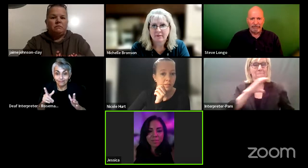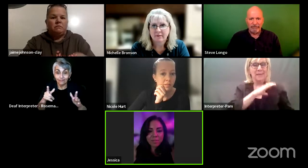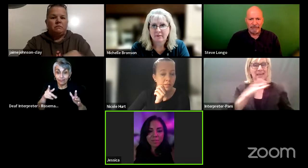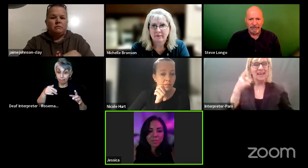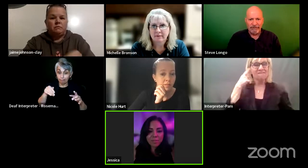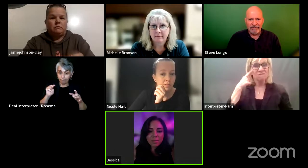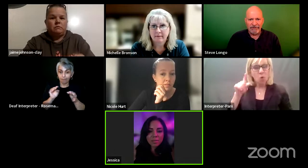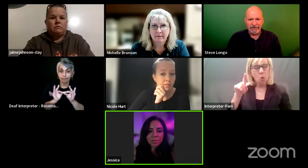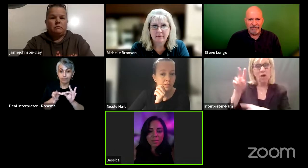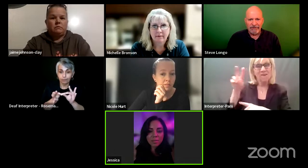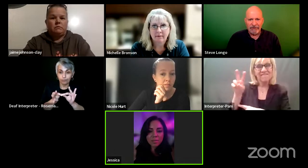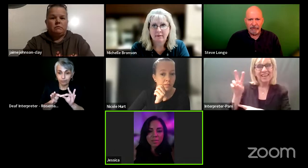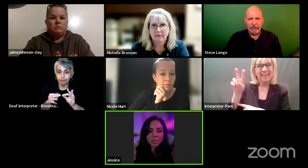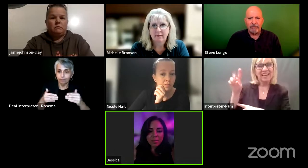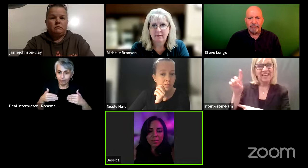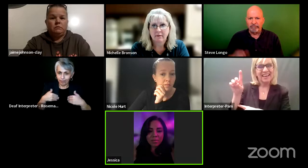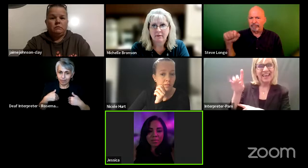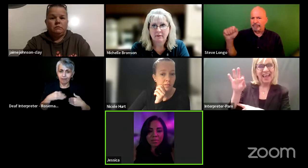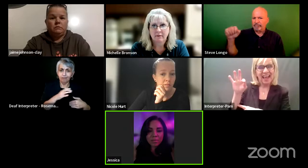Festival?